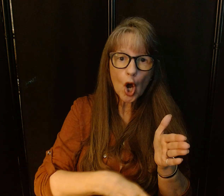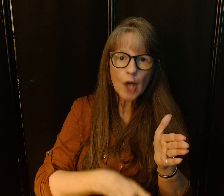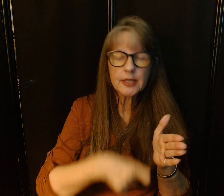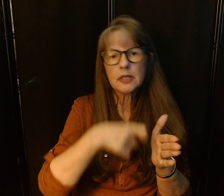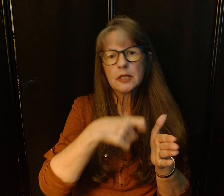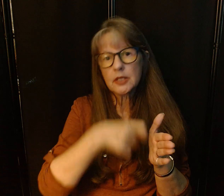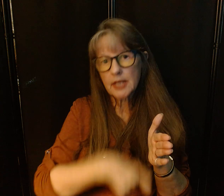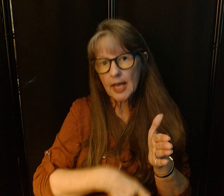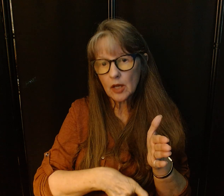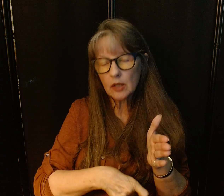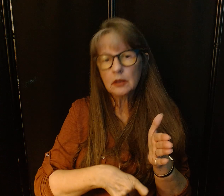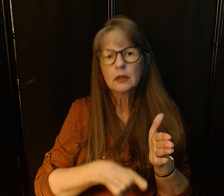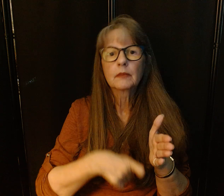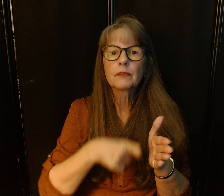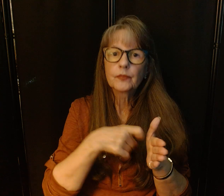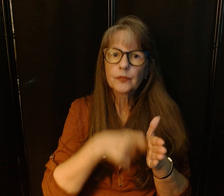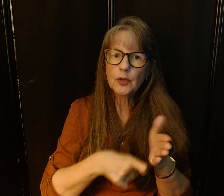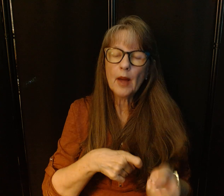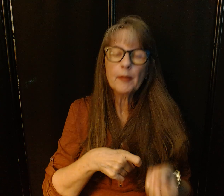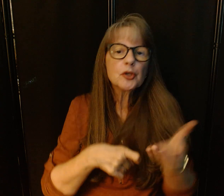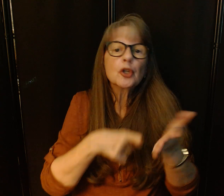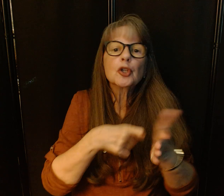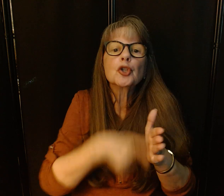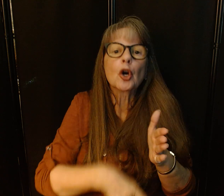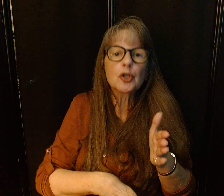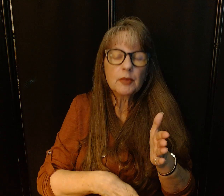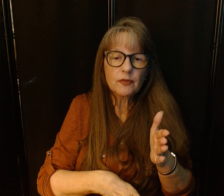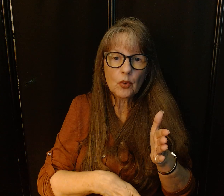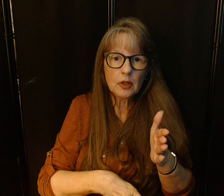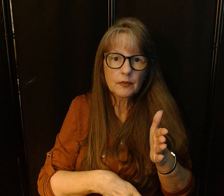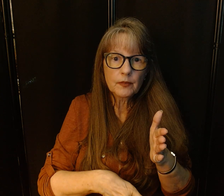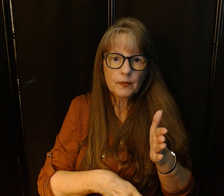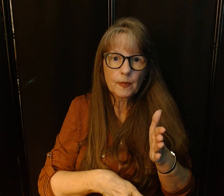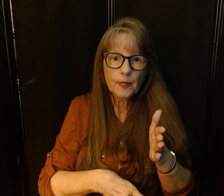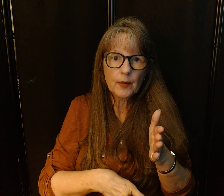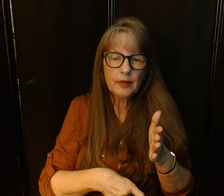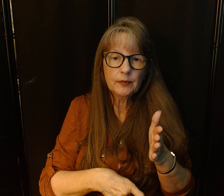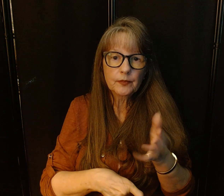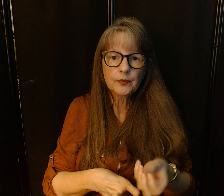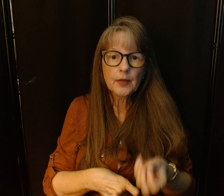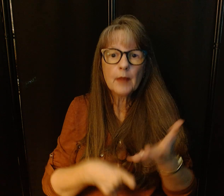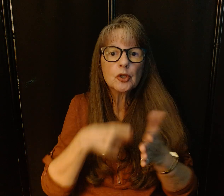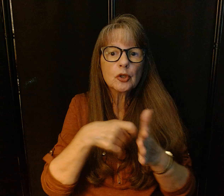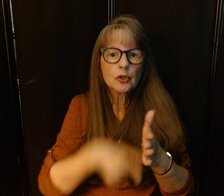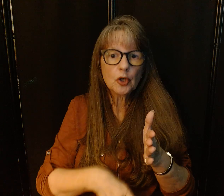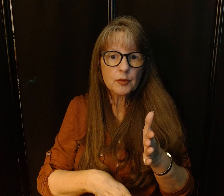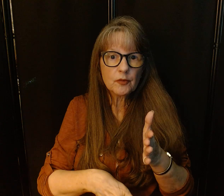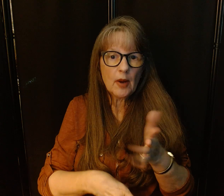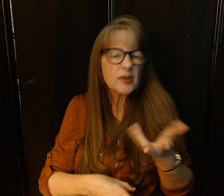cost, sell. You know, how much are you going to charge me for? Right? How much are you going to charge me for? How much does it